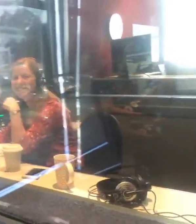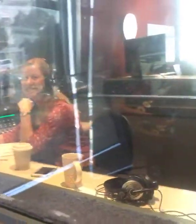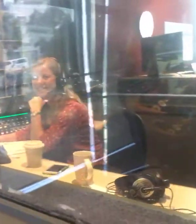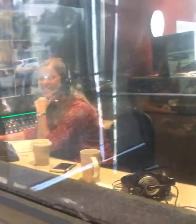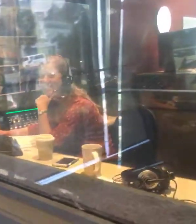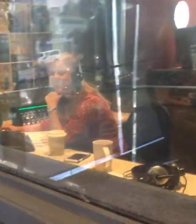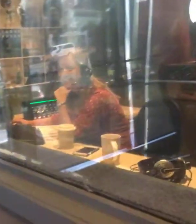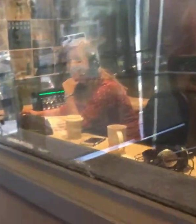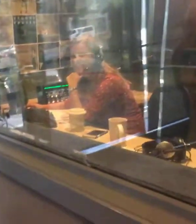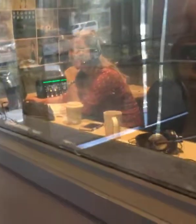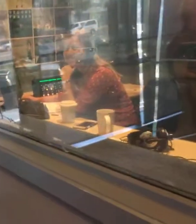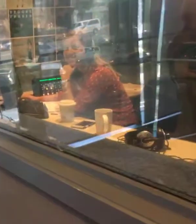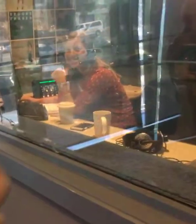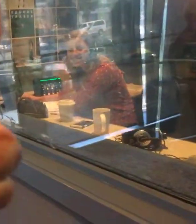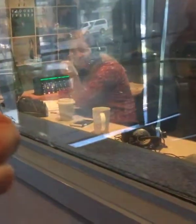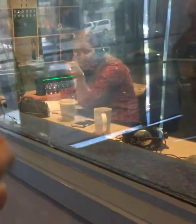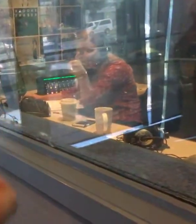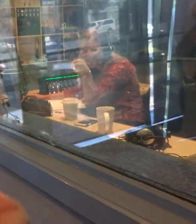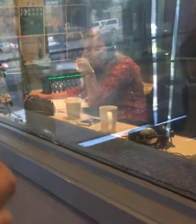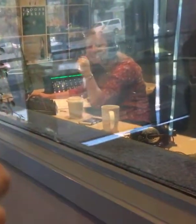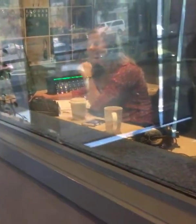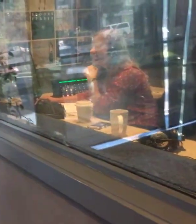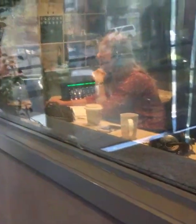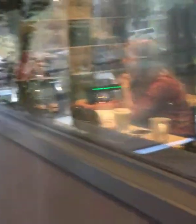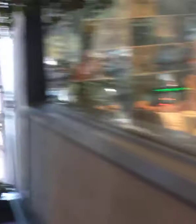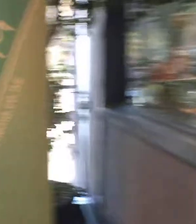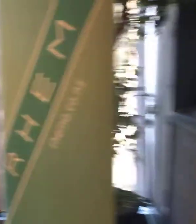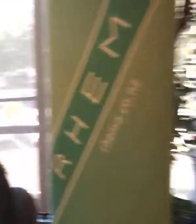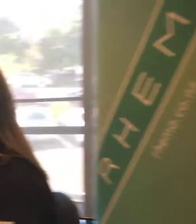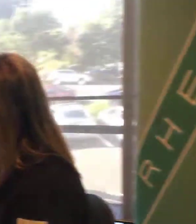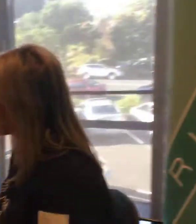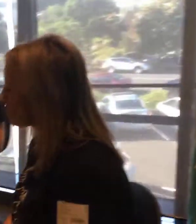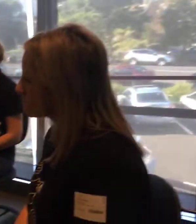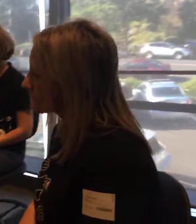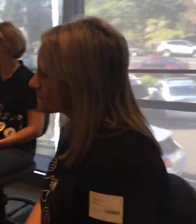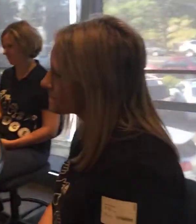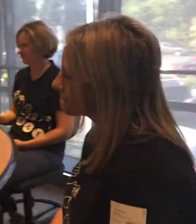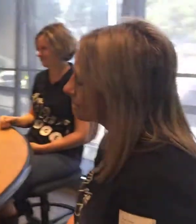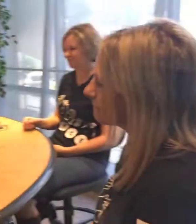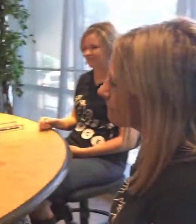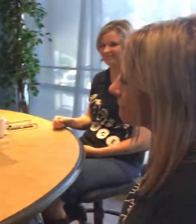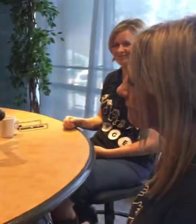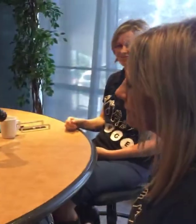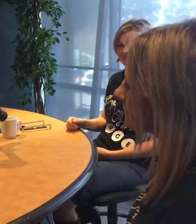find out more information. Oh, awesome. Yeah. Great. That That's sounds good. wonderful. Thank you very much.